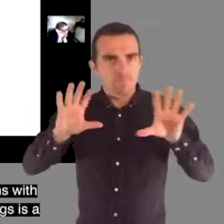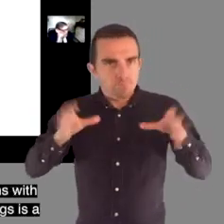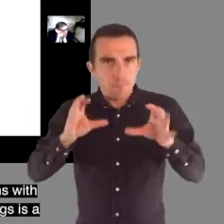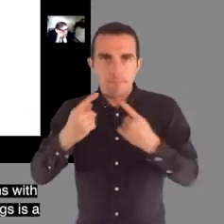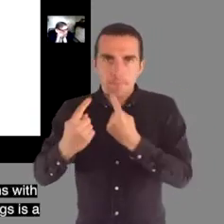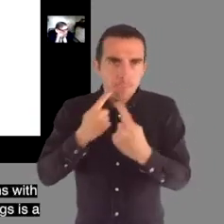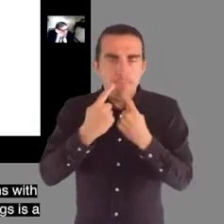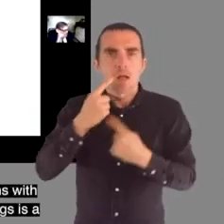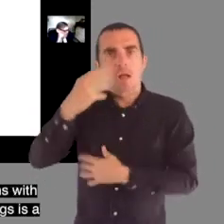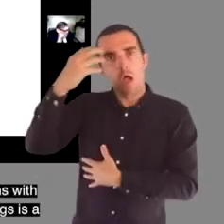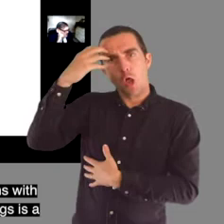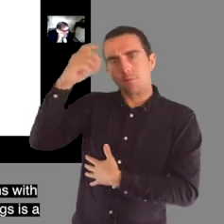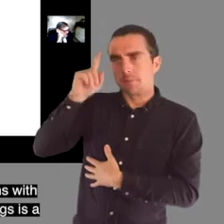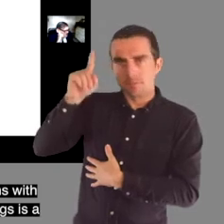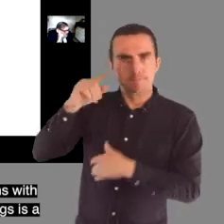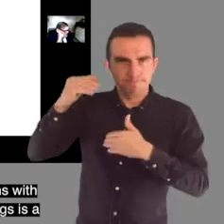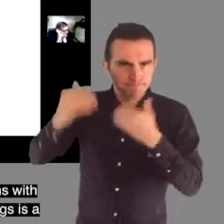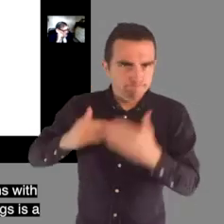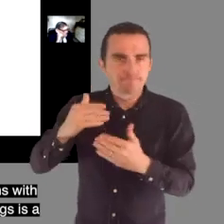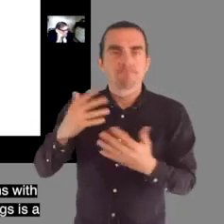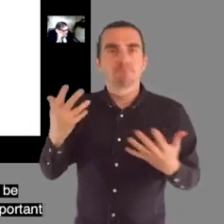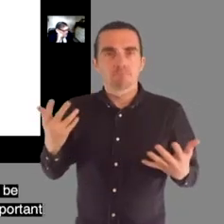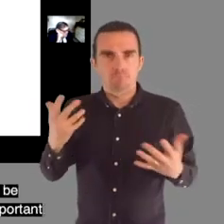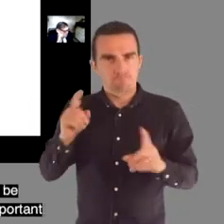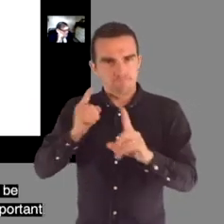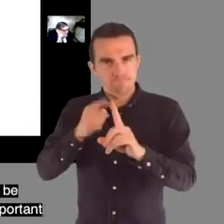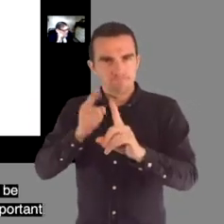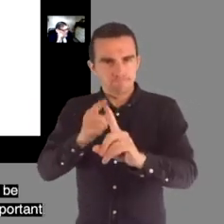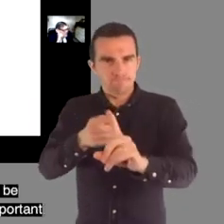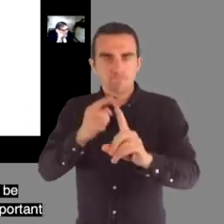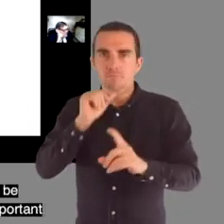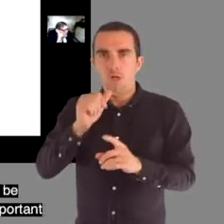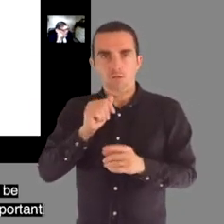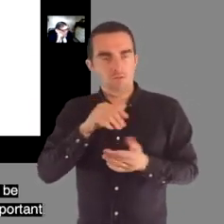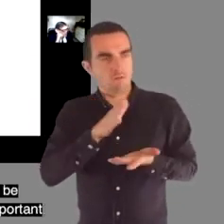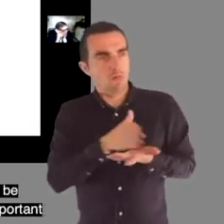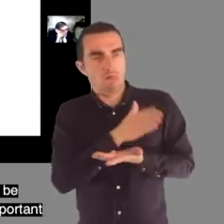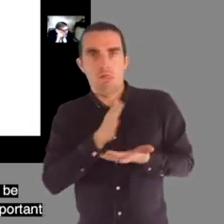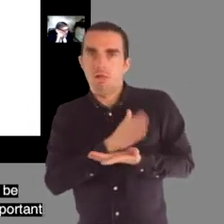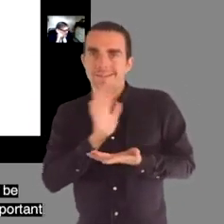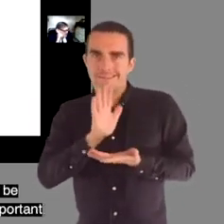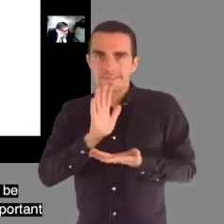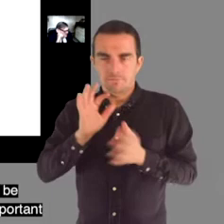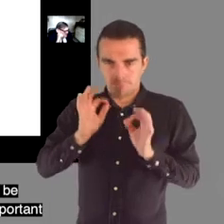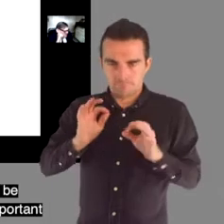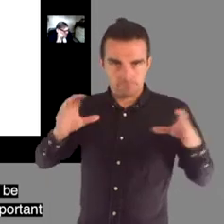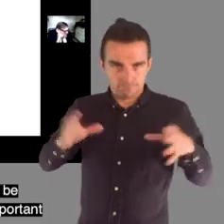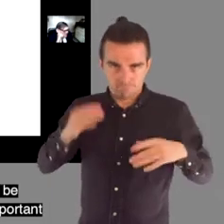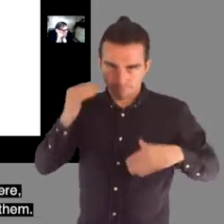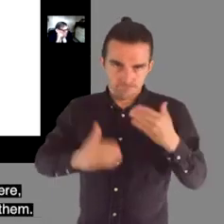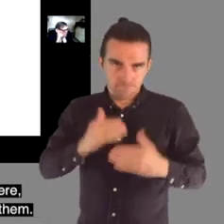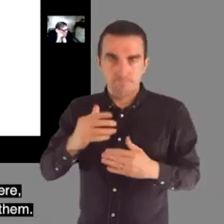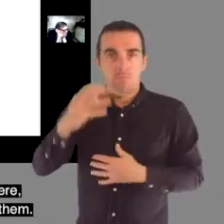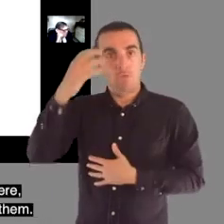consultative forums with government for regular meetings is a really good point. but not to be sidelined. They need to